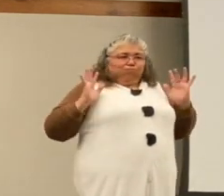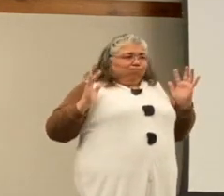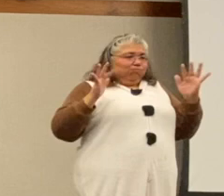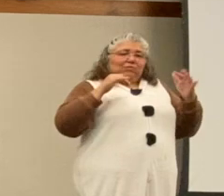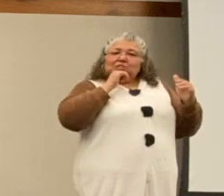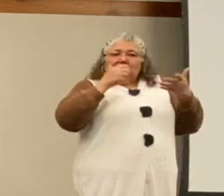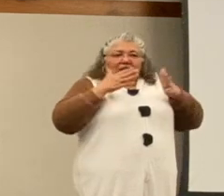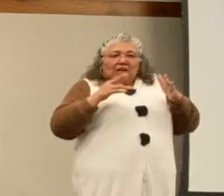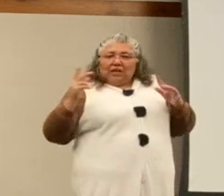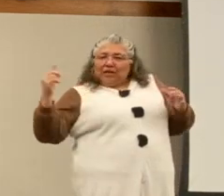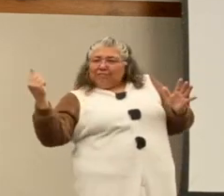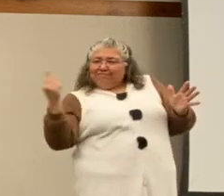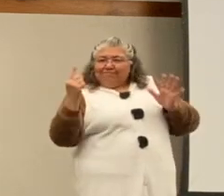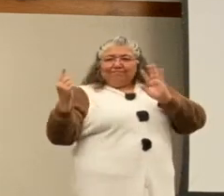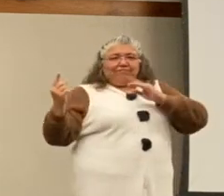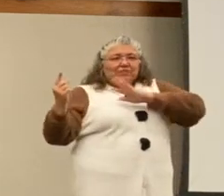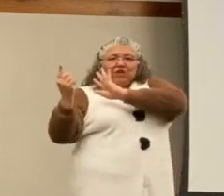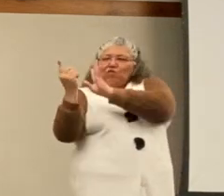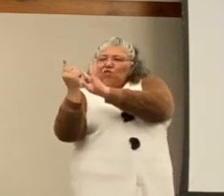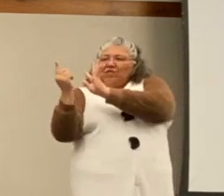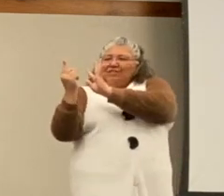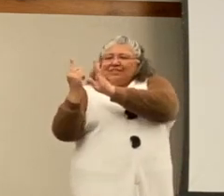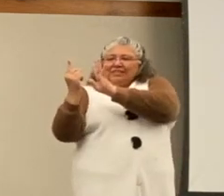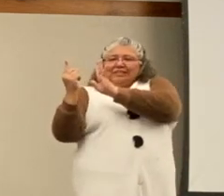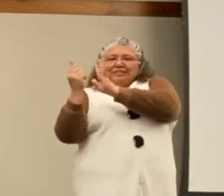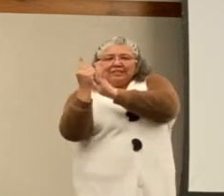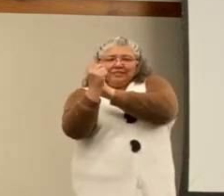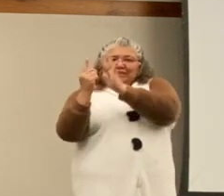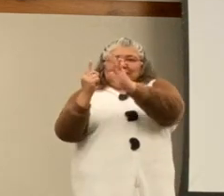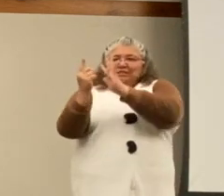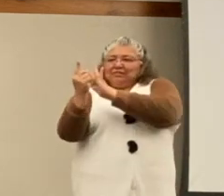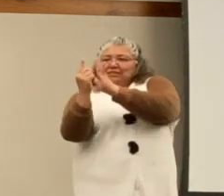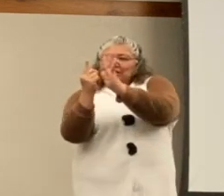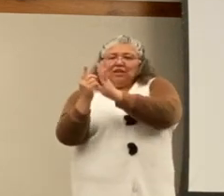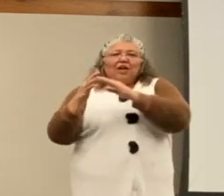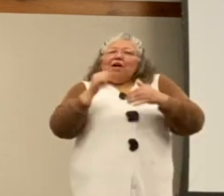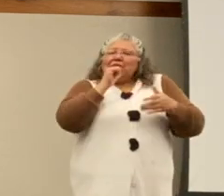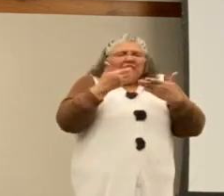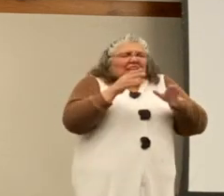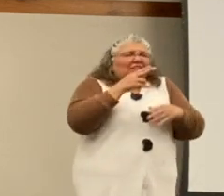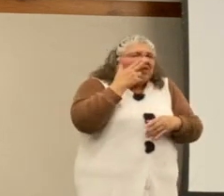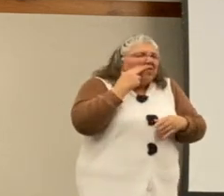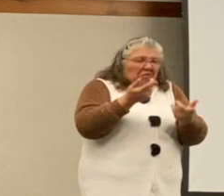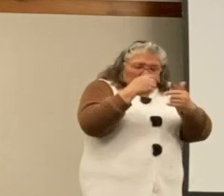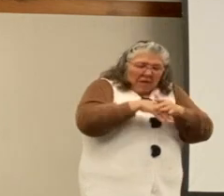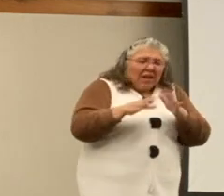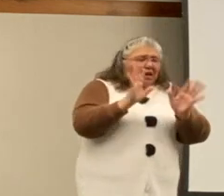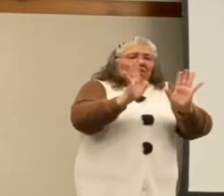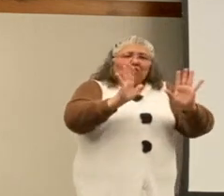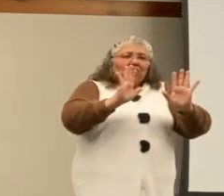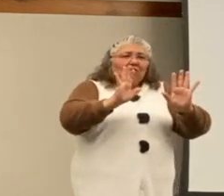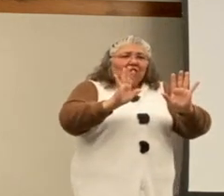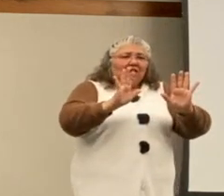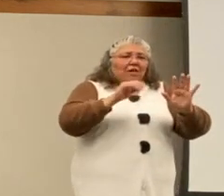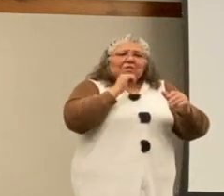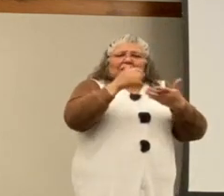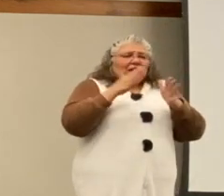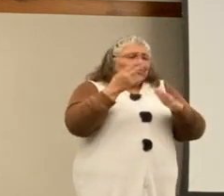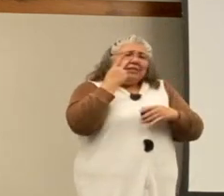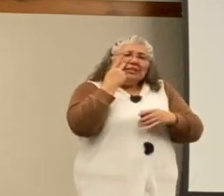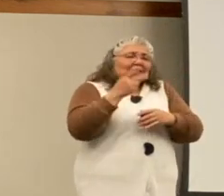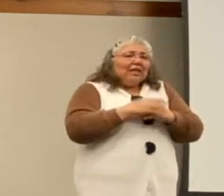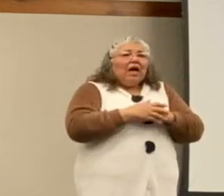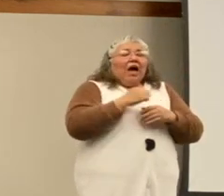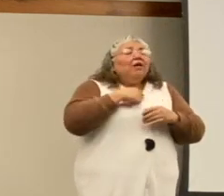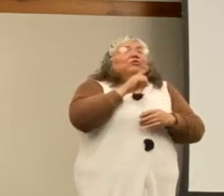in. They're not letting him budge, right? I'm not letting this thief come and see Jesus. I'm not going to let this crook see this one, right?